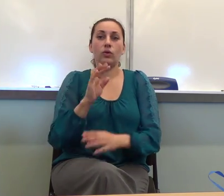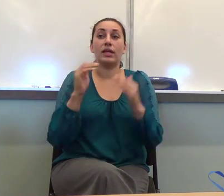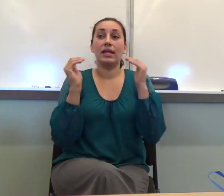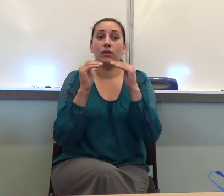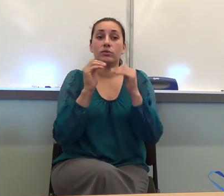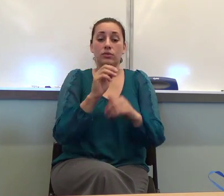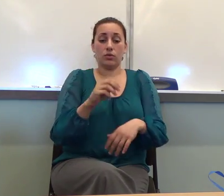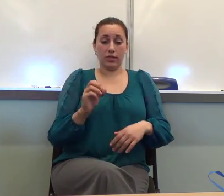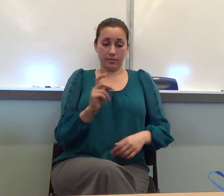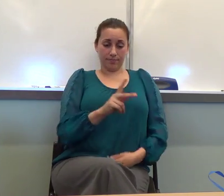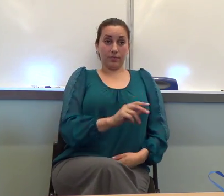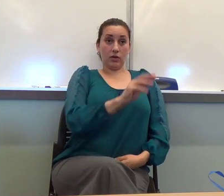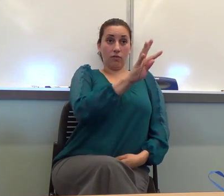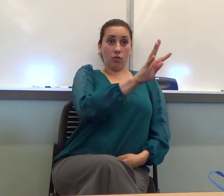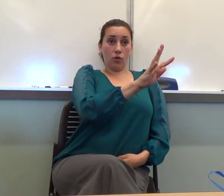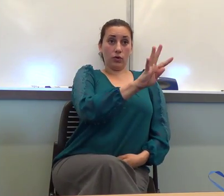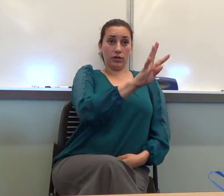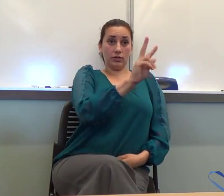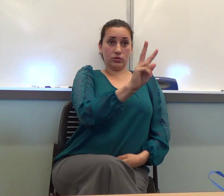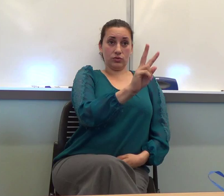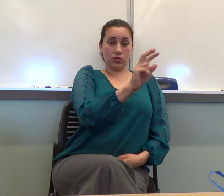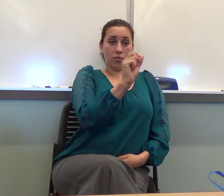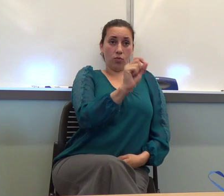42.93. So is that equal to